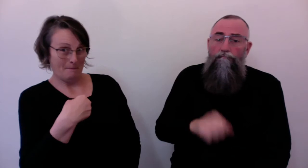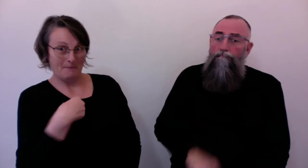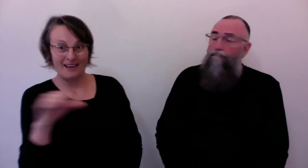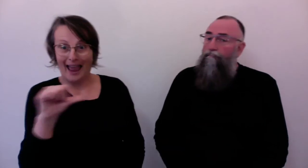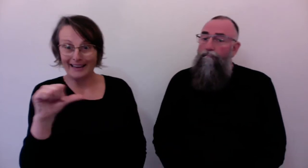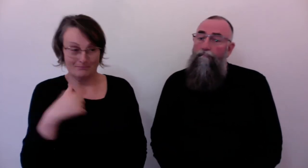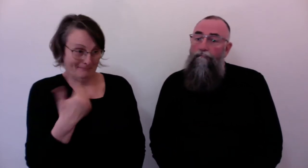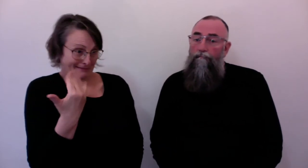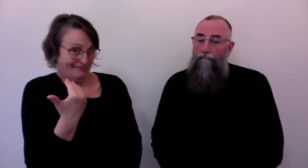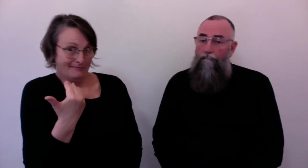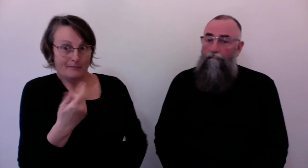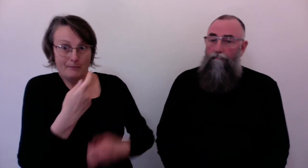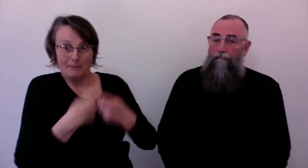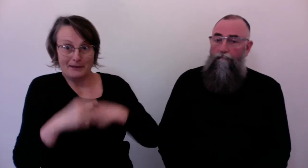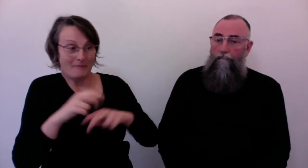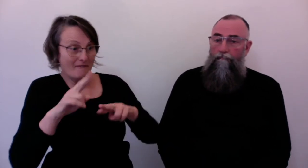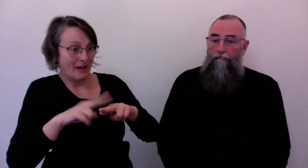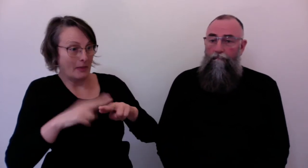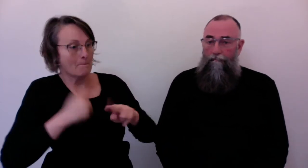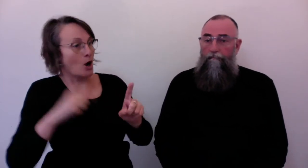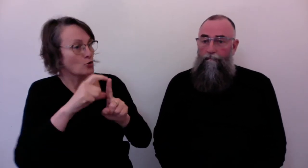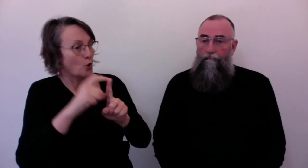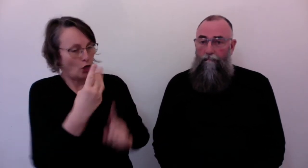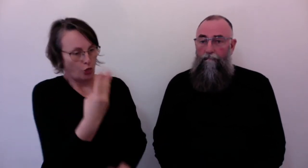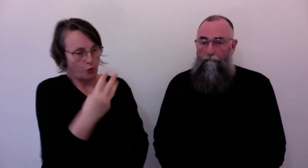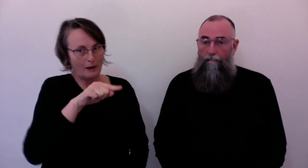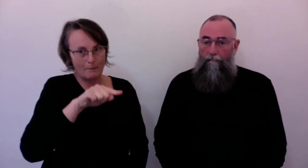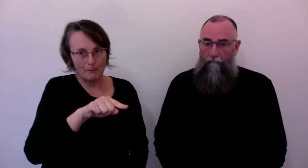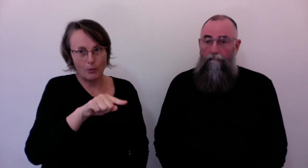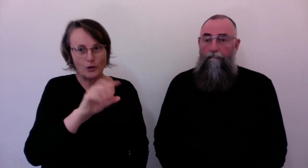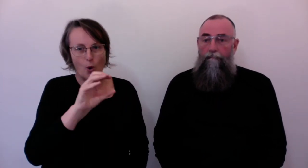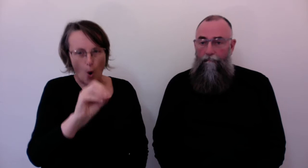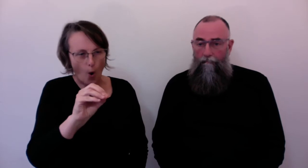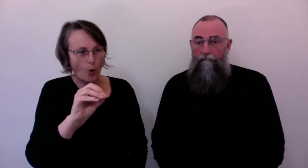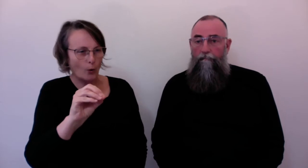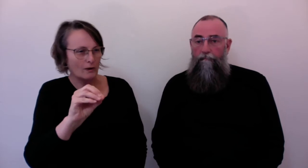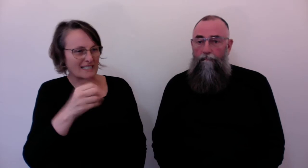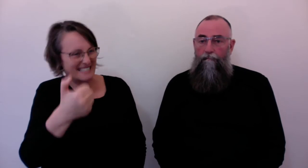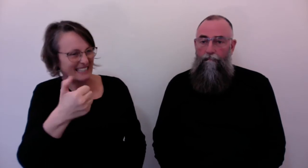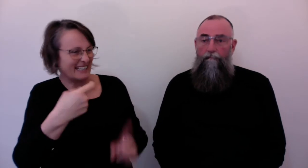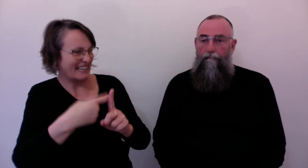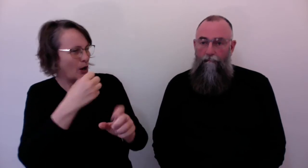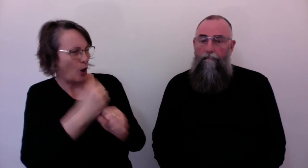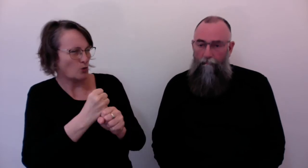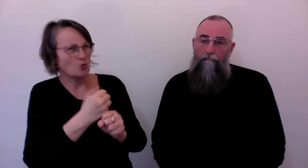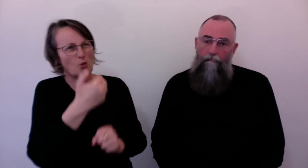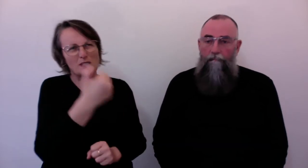was 3.06 kilos, so Okay. 6.7 pounds. That's And she okay. was a petite baby. Yeah, and that's 33% yeah.